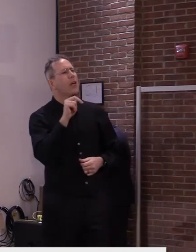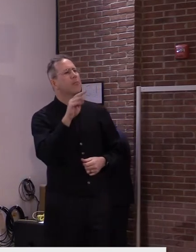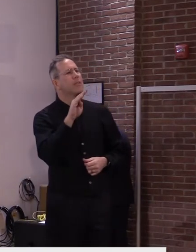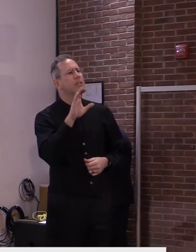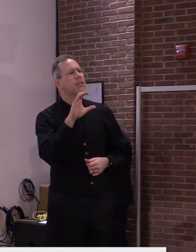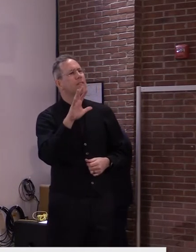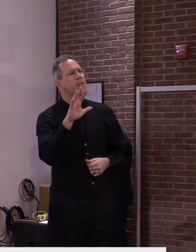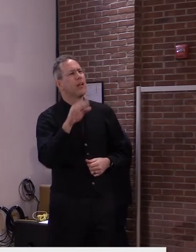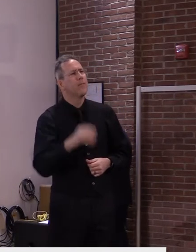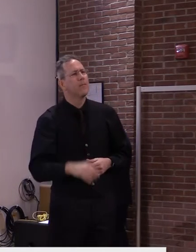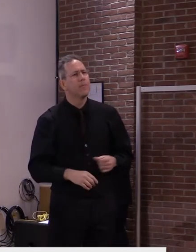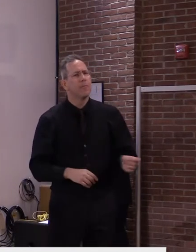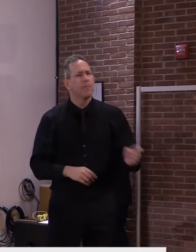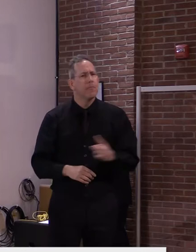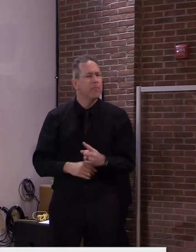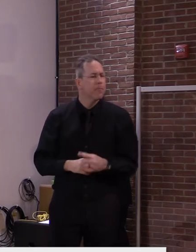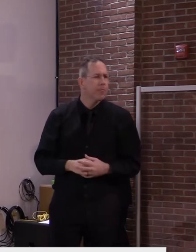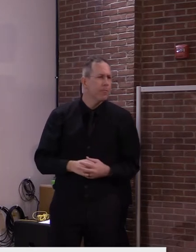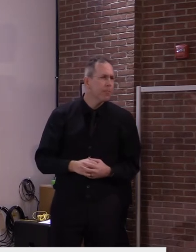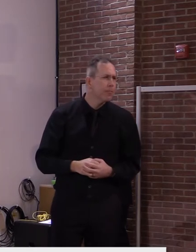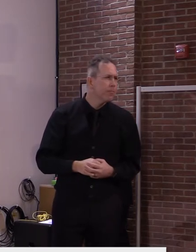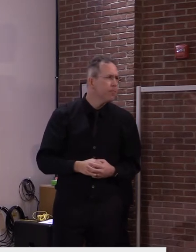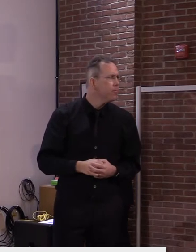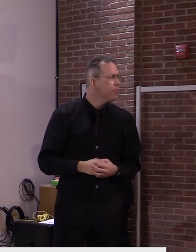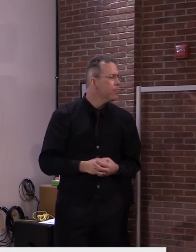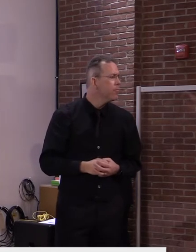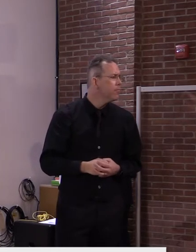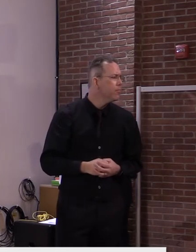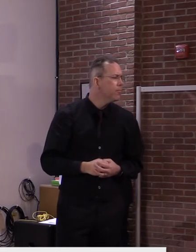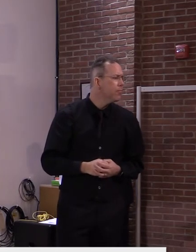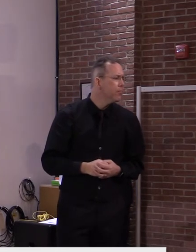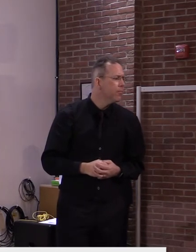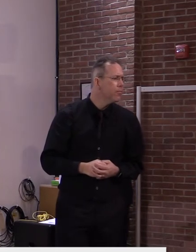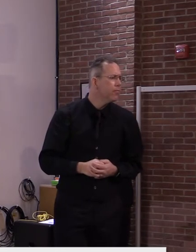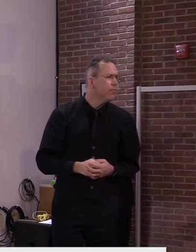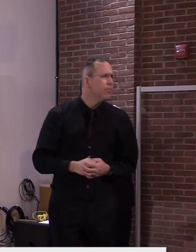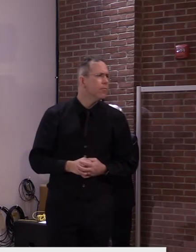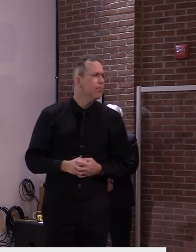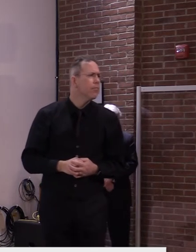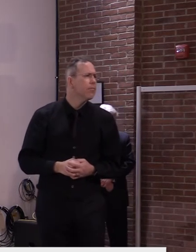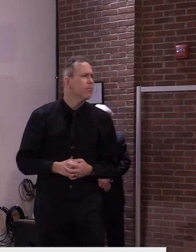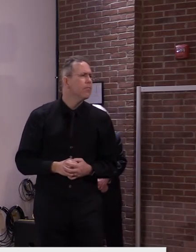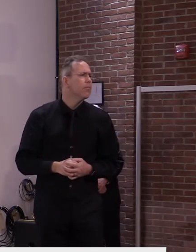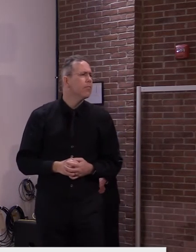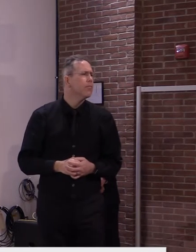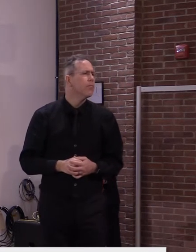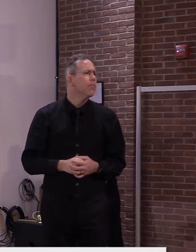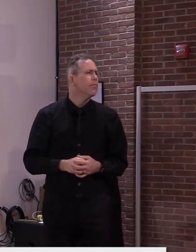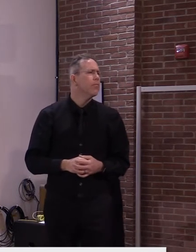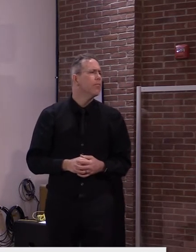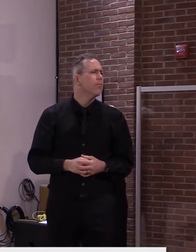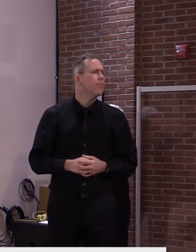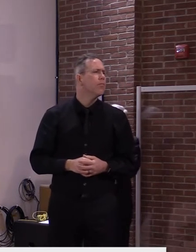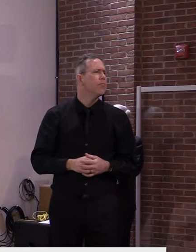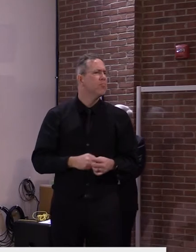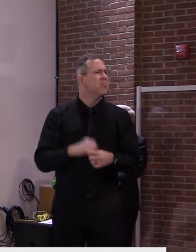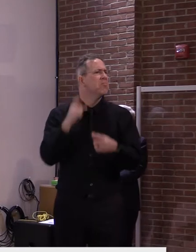Thanks. The news this morning from Johnson & Johnson that their vaccine is